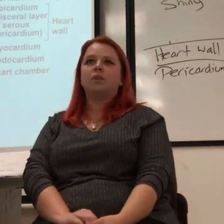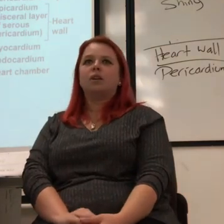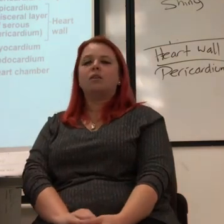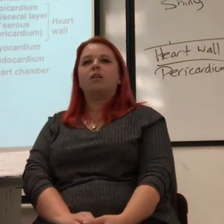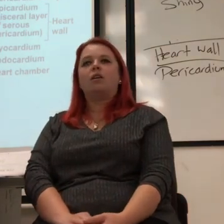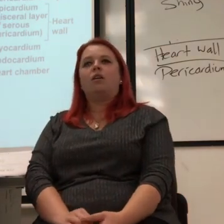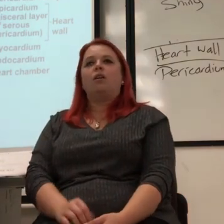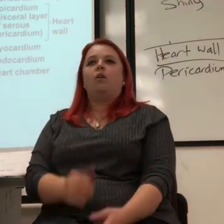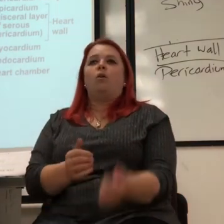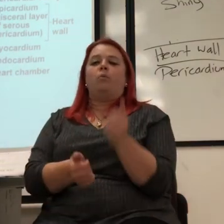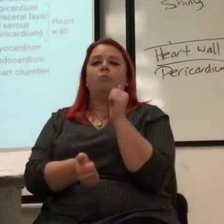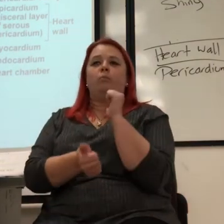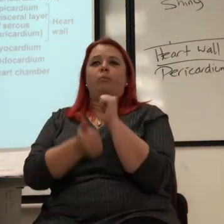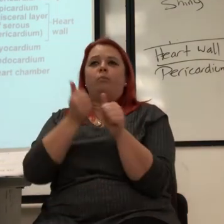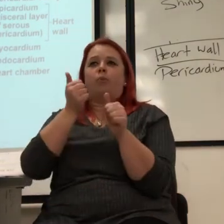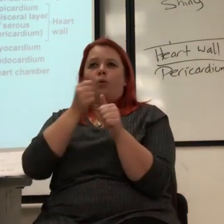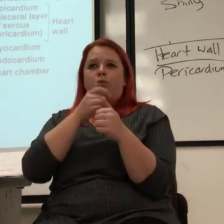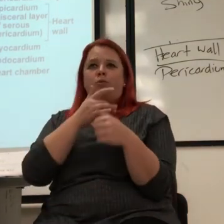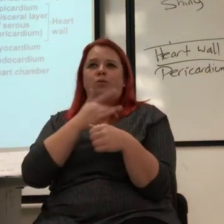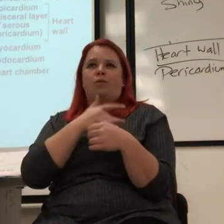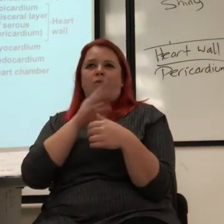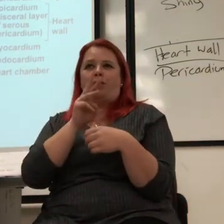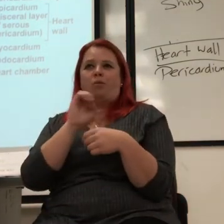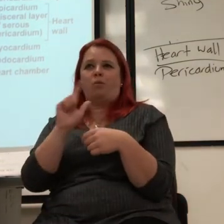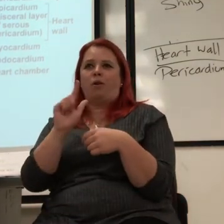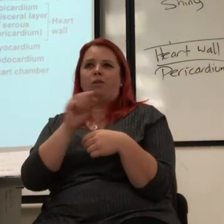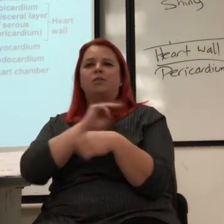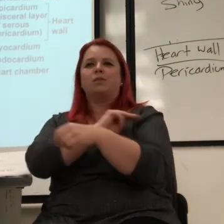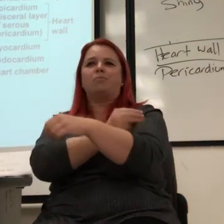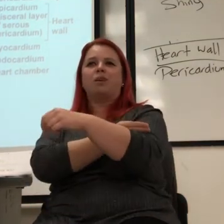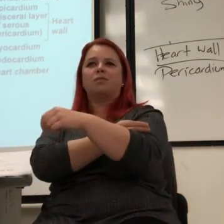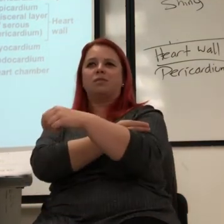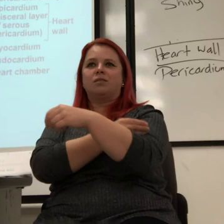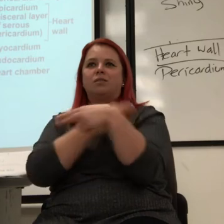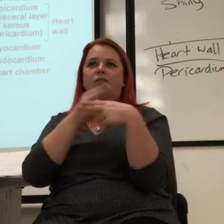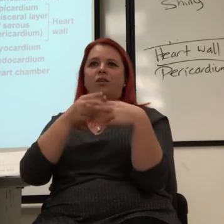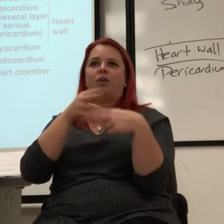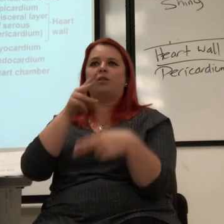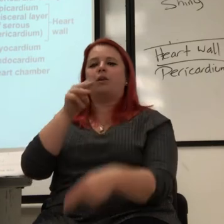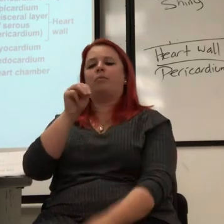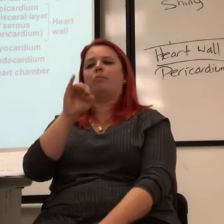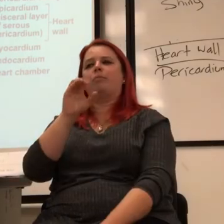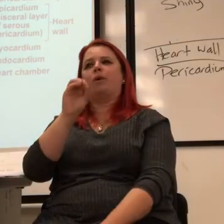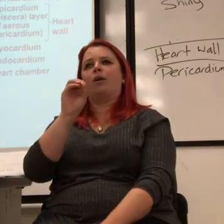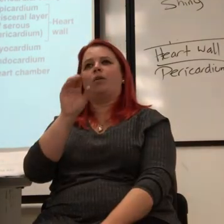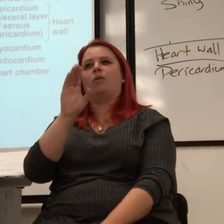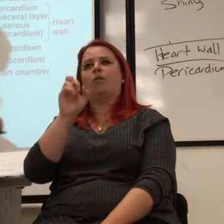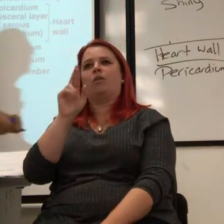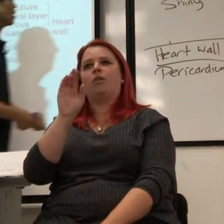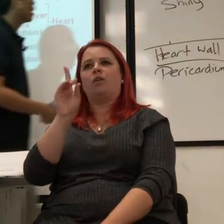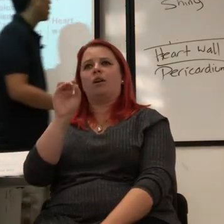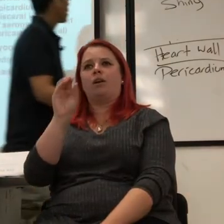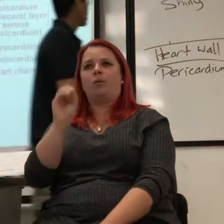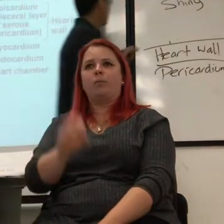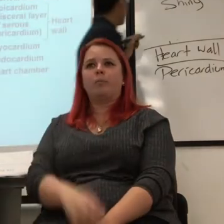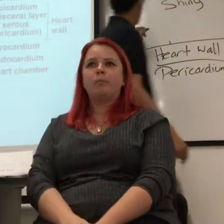So the bulk of the heart wall is just the muscle, a cardiac muscle called the myocardium.